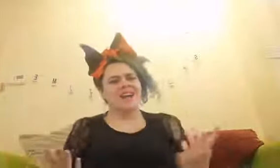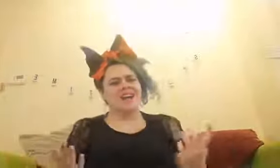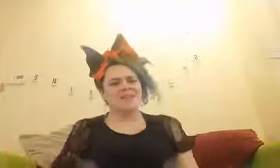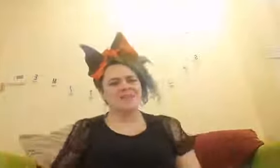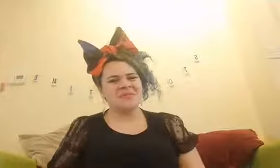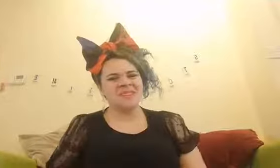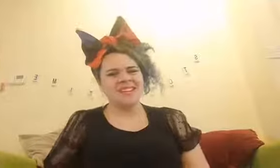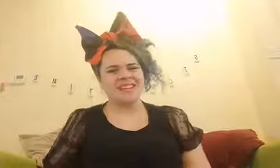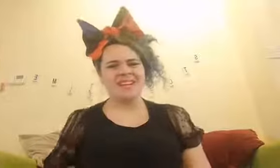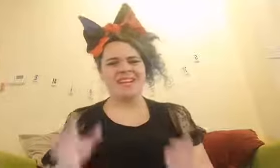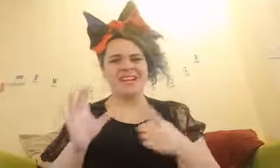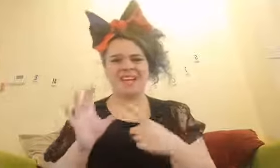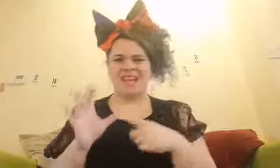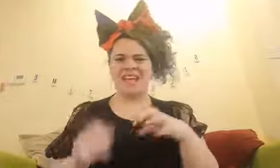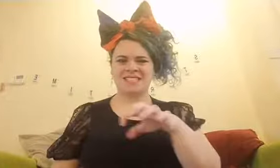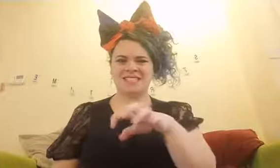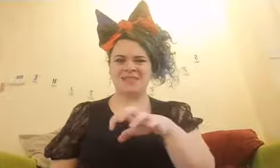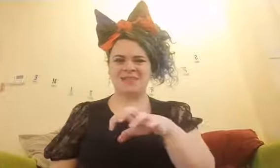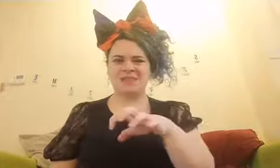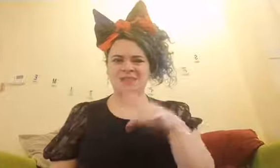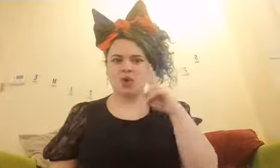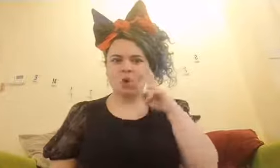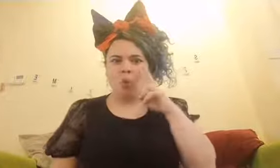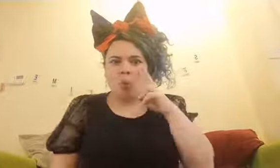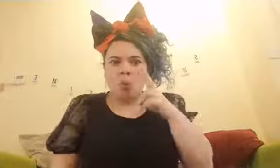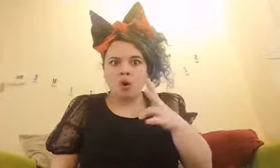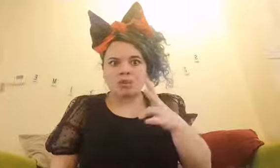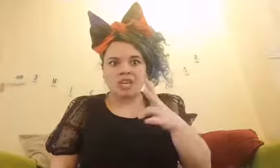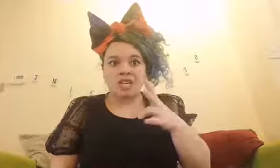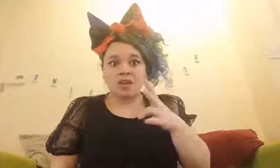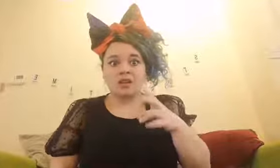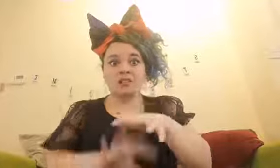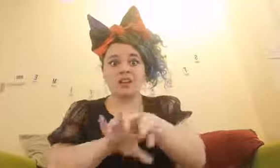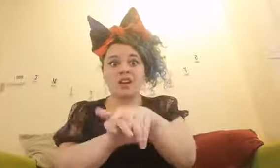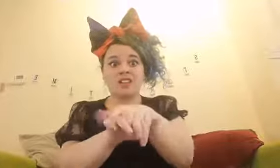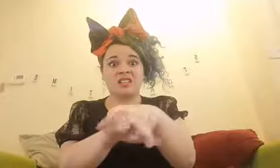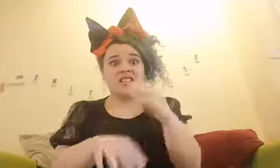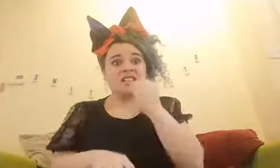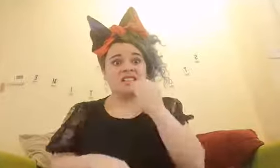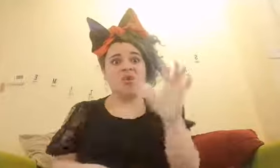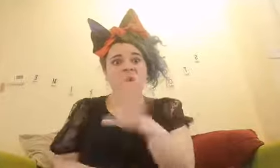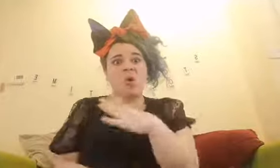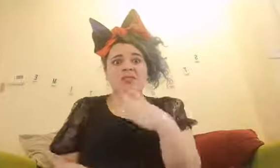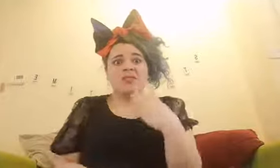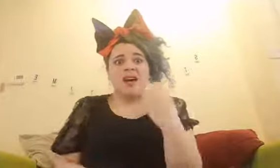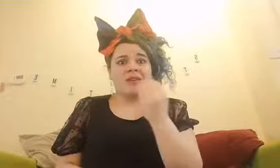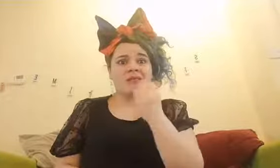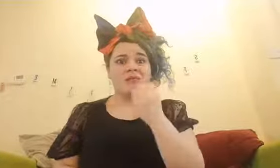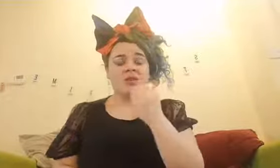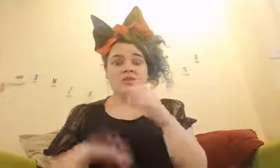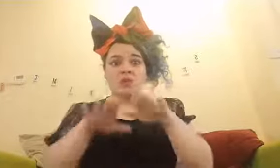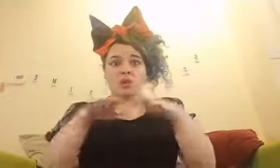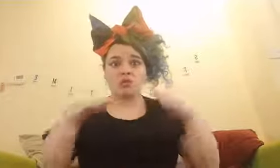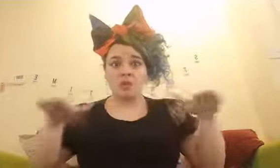how do you think Anansi felt watching Turtle eat all of that food on top of